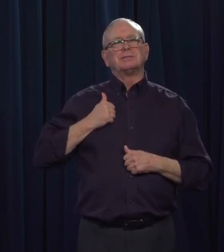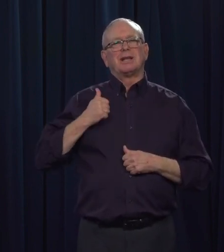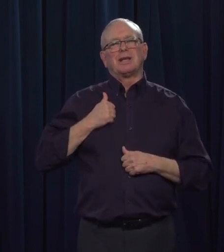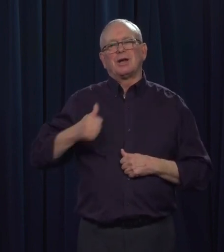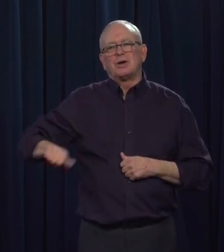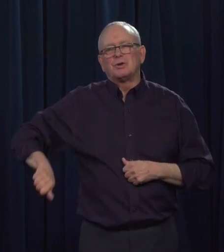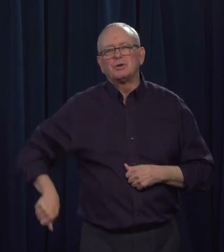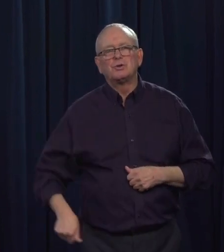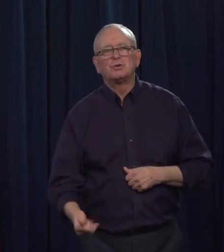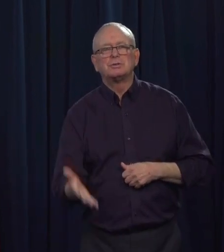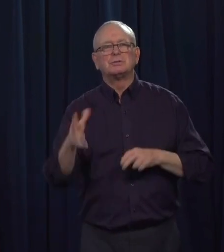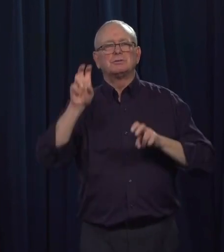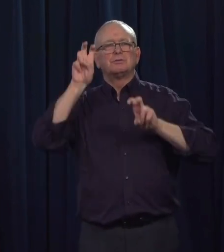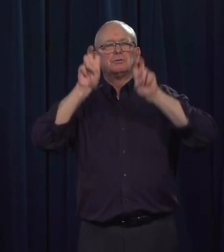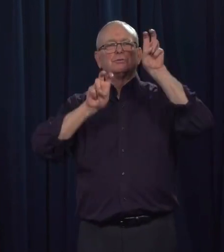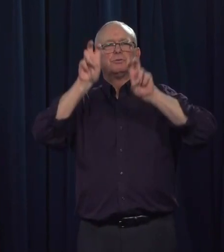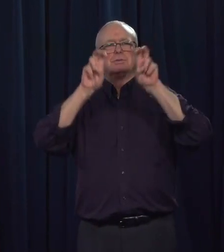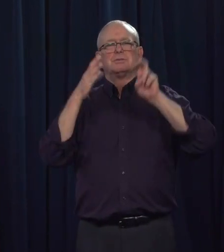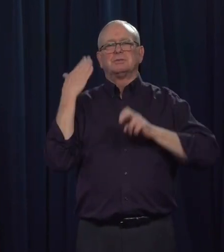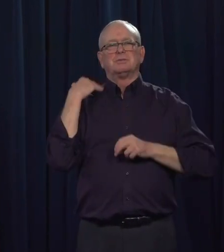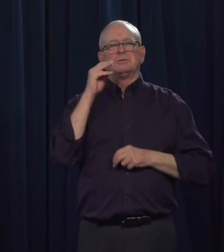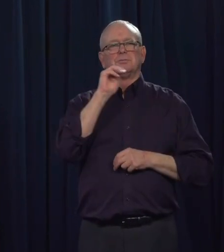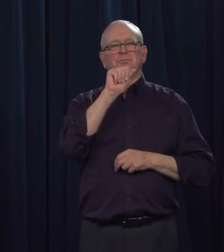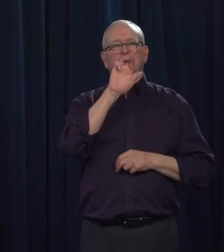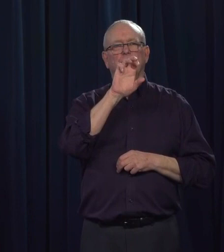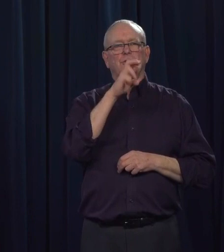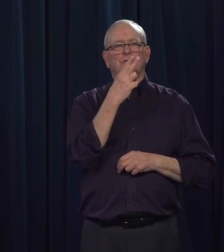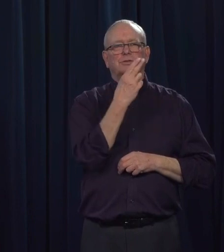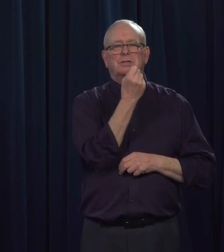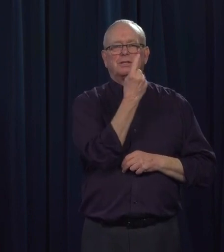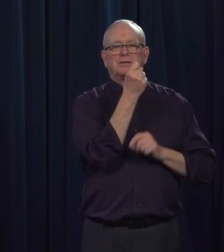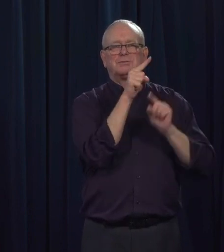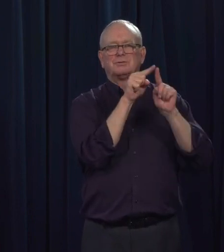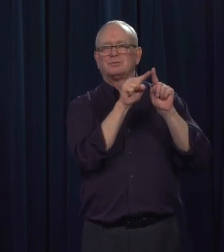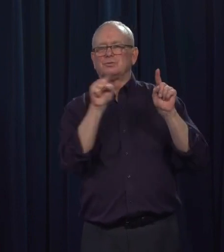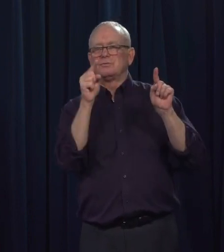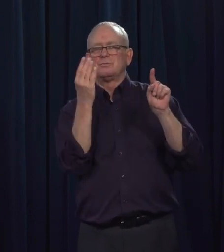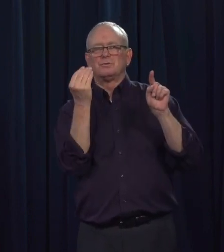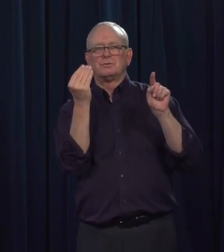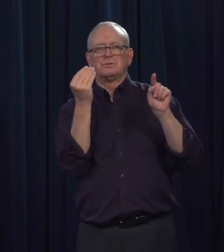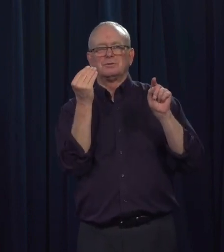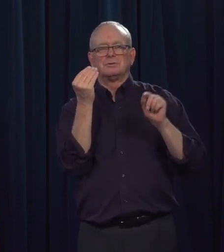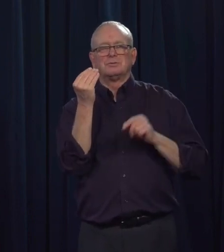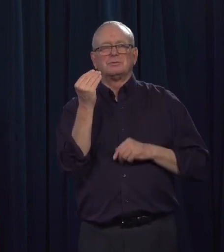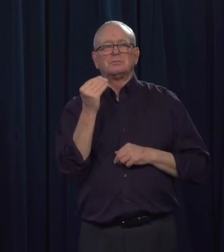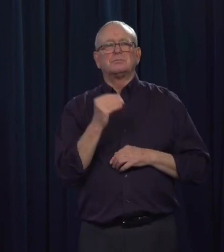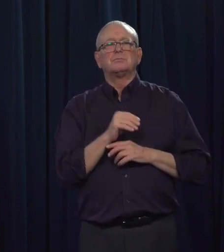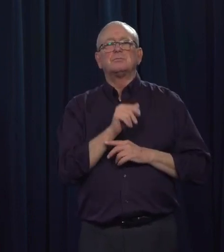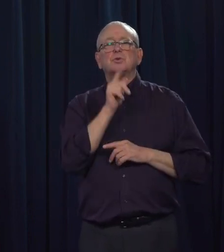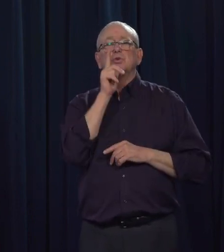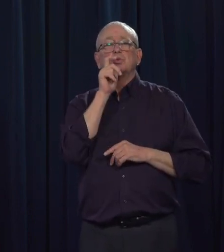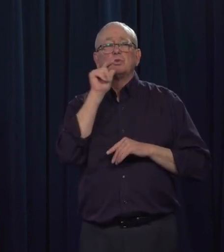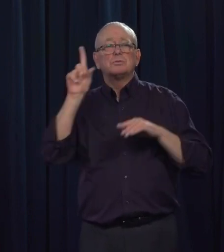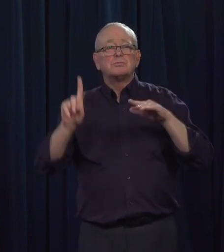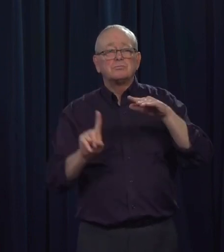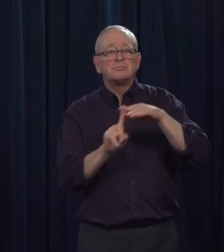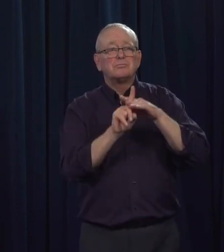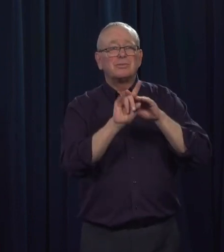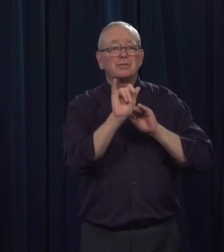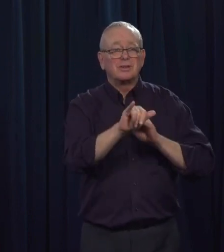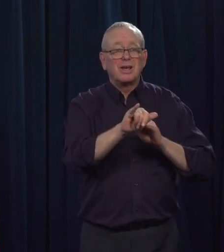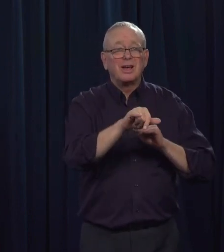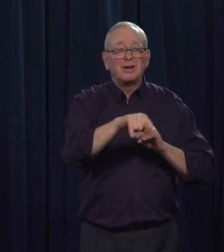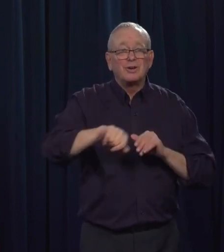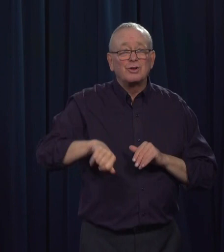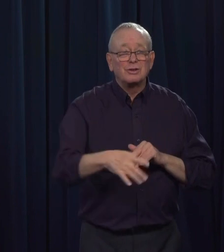14th. All attendees have been contacted and are self-isolating. We have determined that 11 of the 47 Alberta